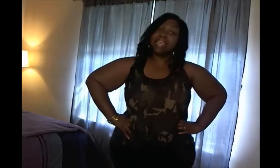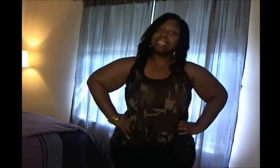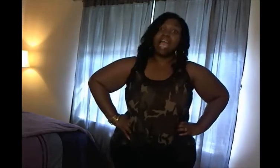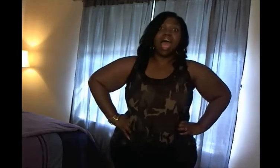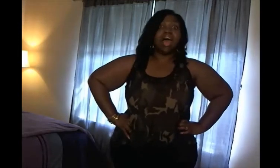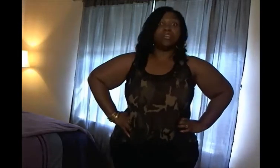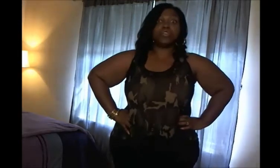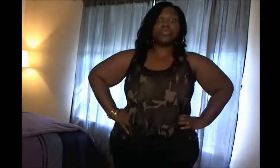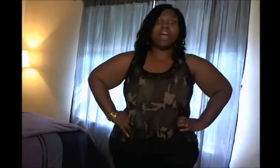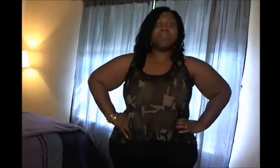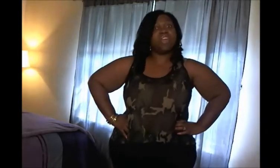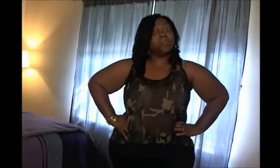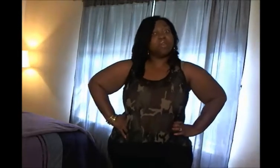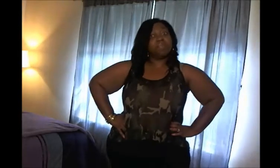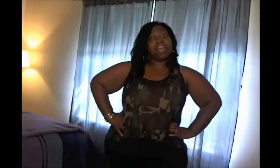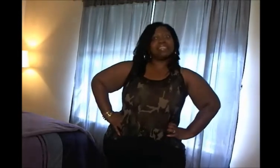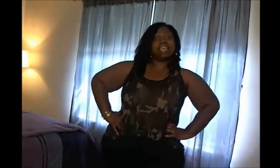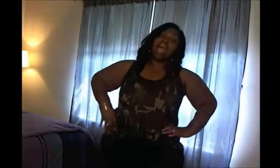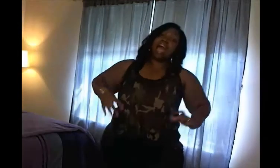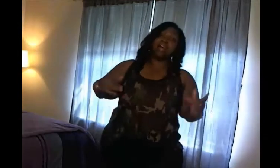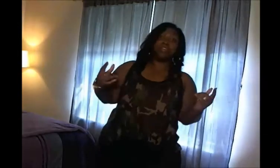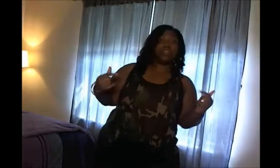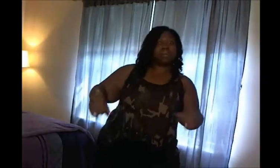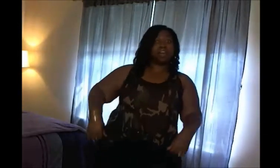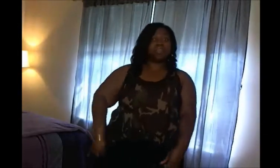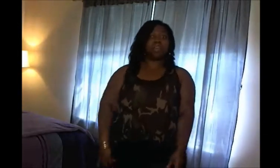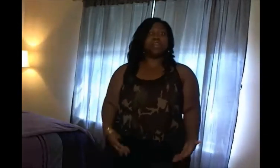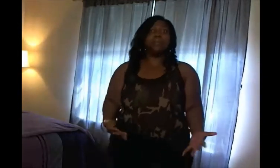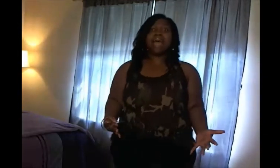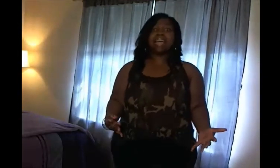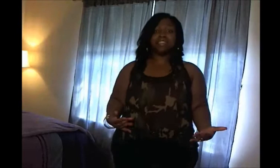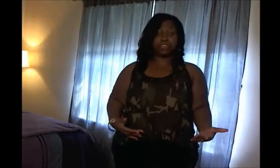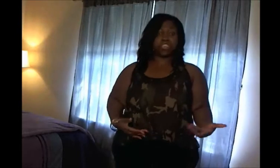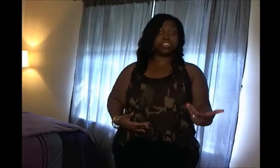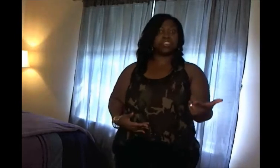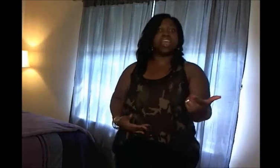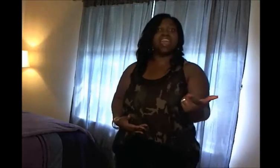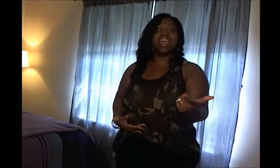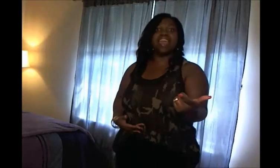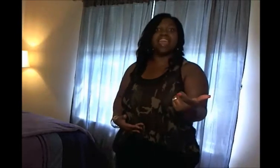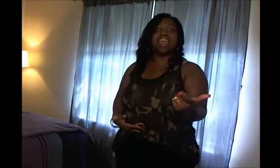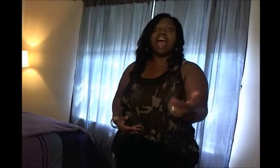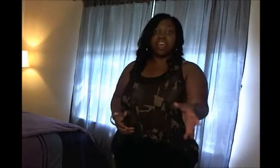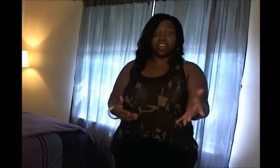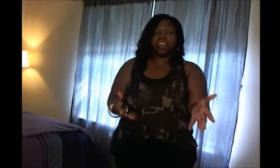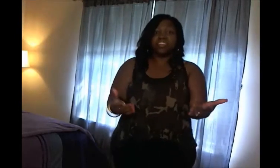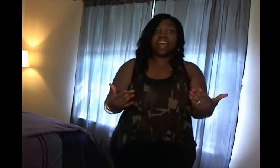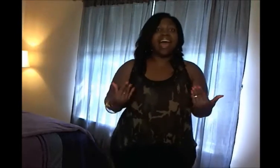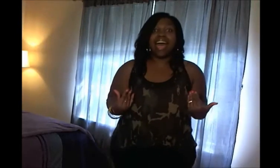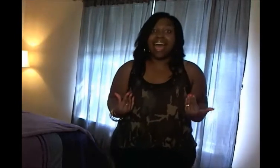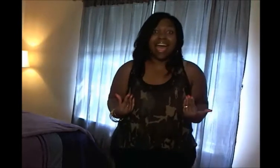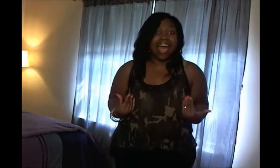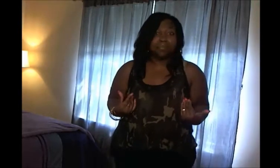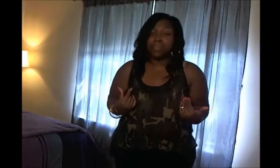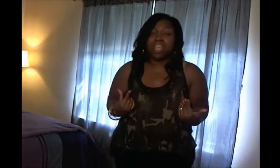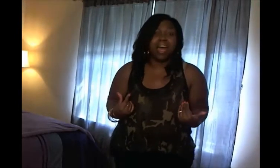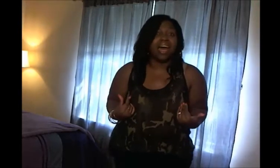best. I'll do my very best. I'll do my very best each day. 'Cause I'm